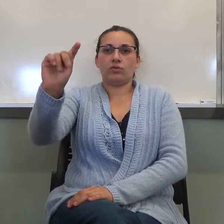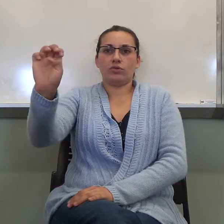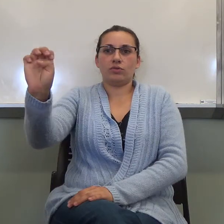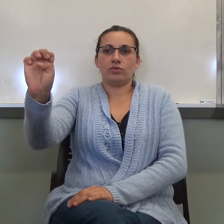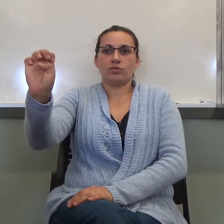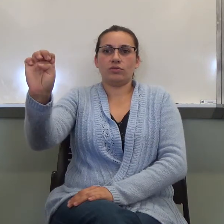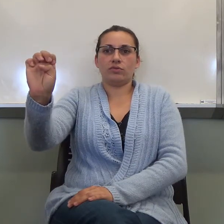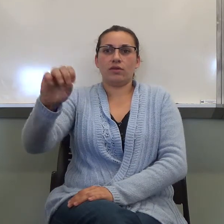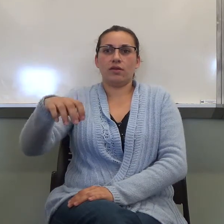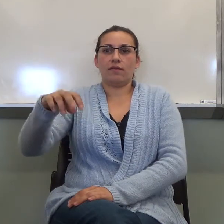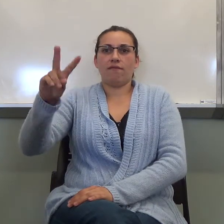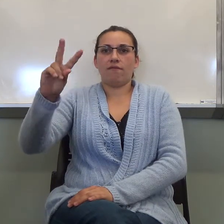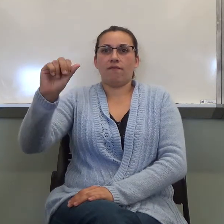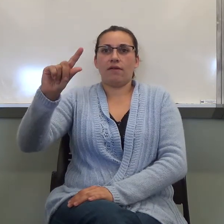the sign